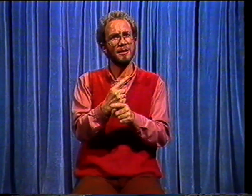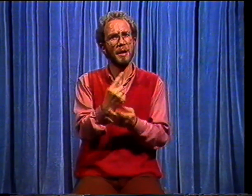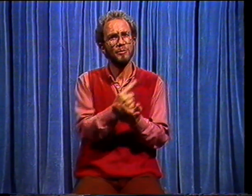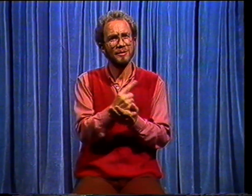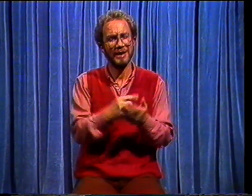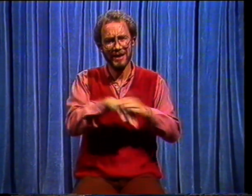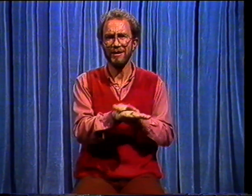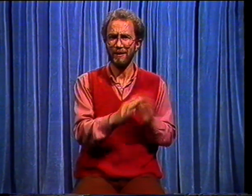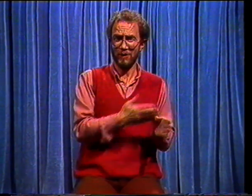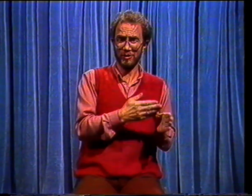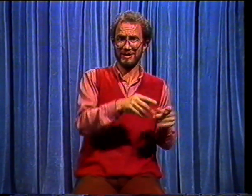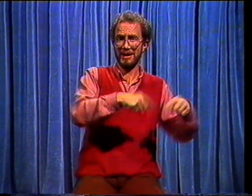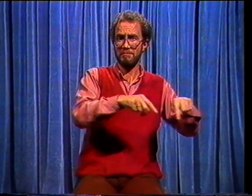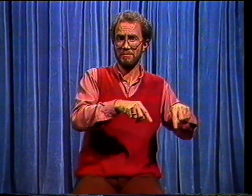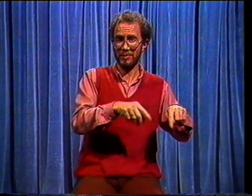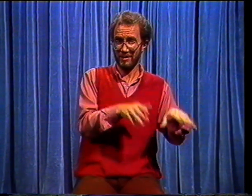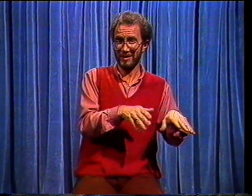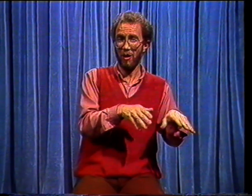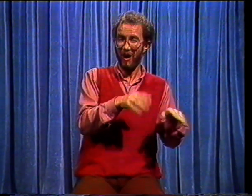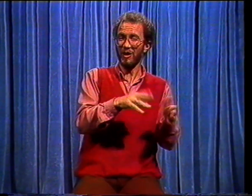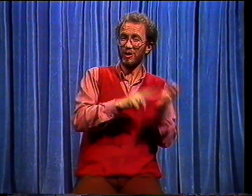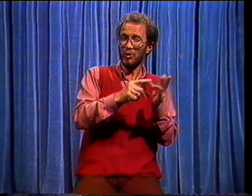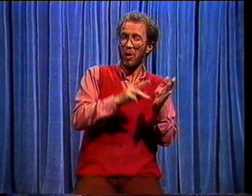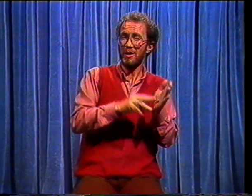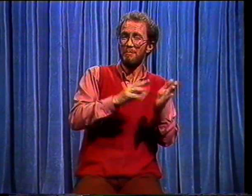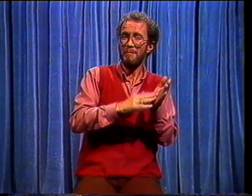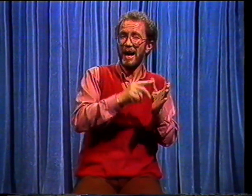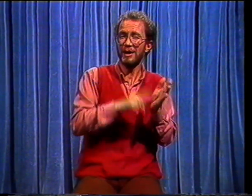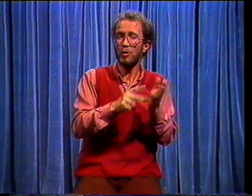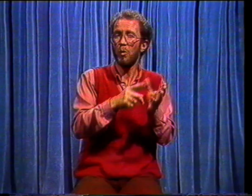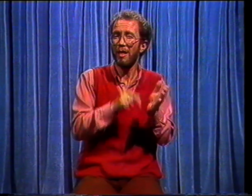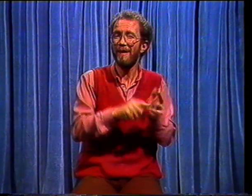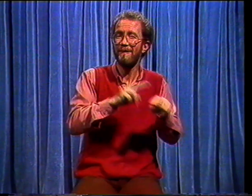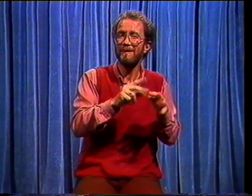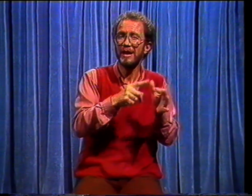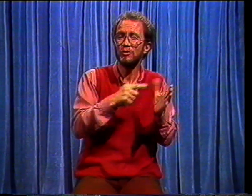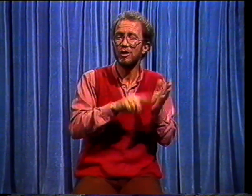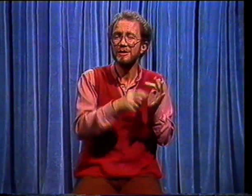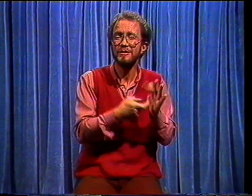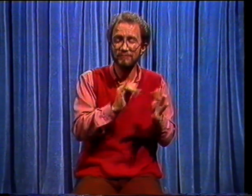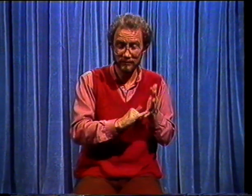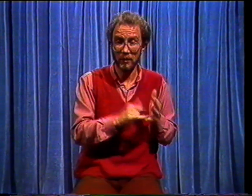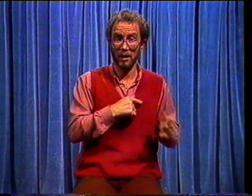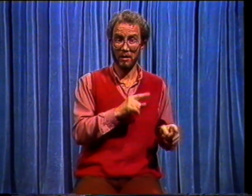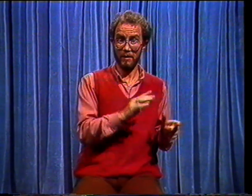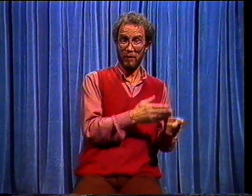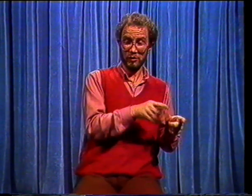about in the first tape? We talked about... that was the tape on non-manual